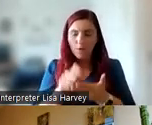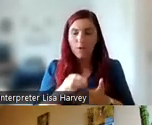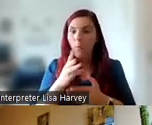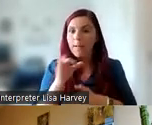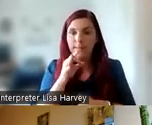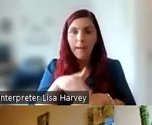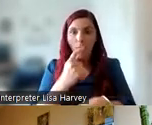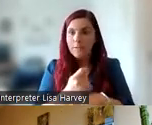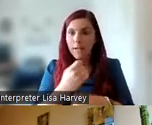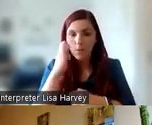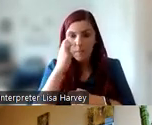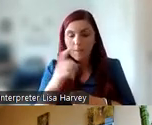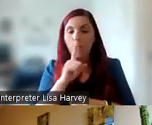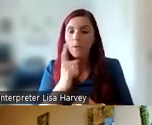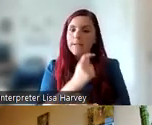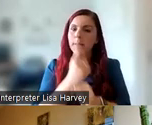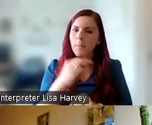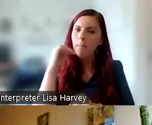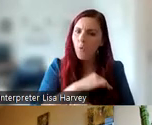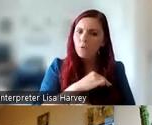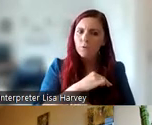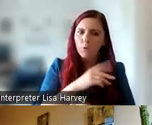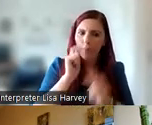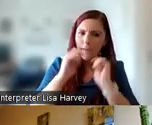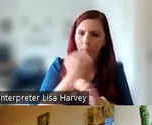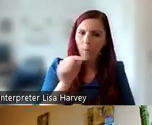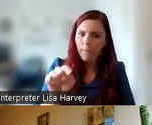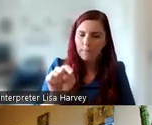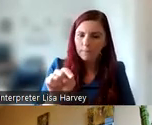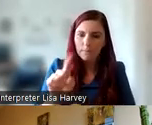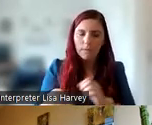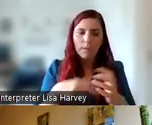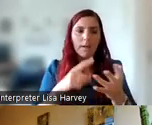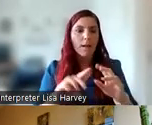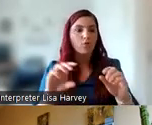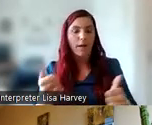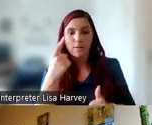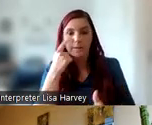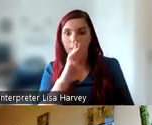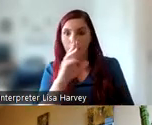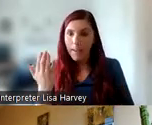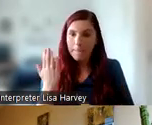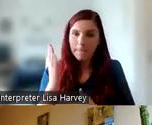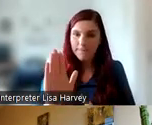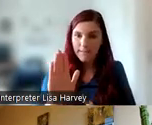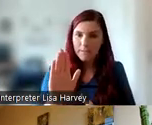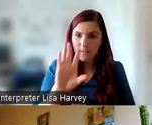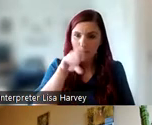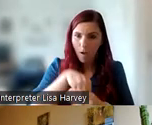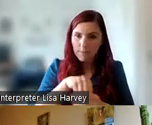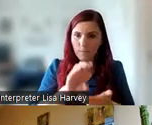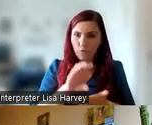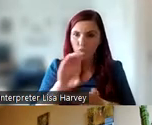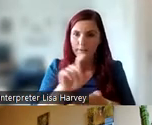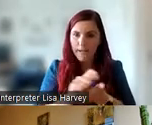expect, so it's important that you do factor that in. It's great to see now the PPI is mandated in some grants applications, but it's